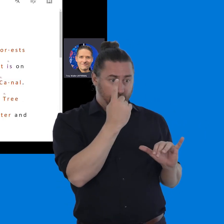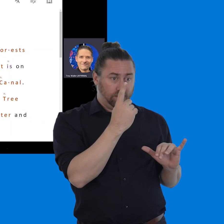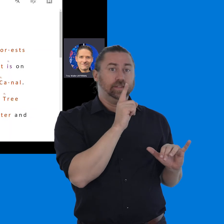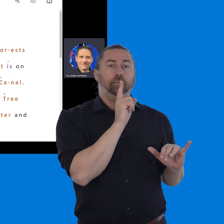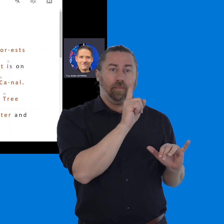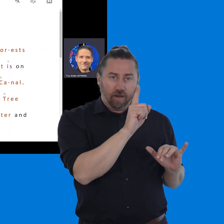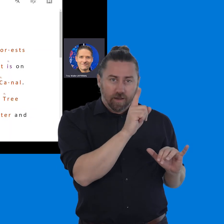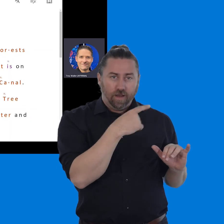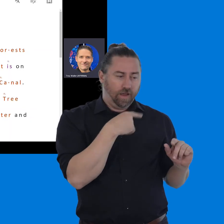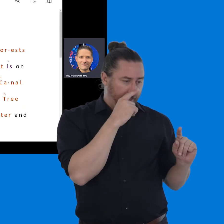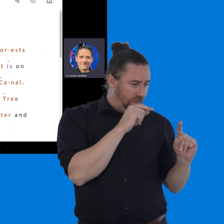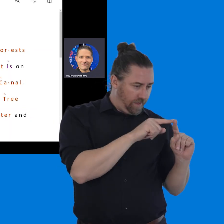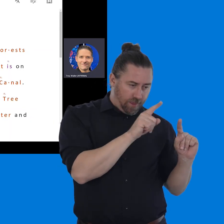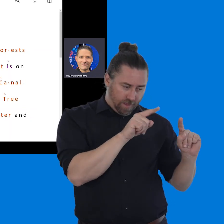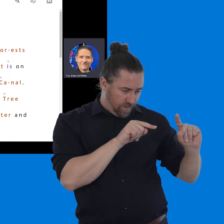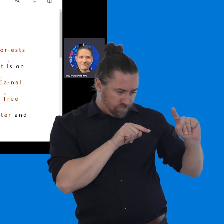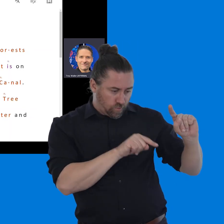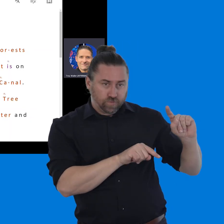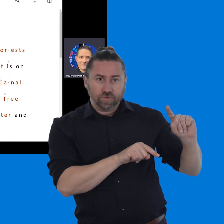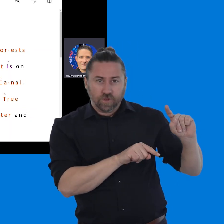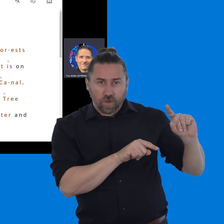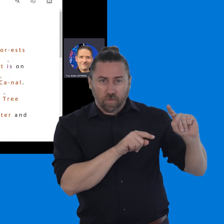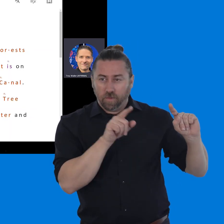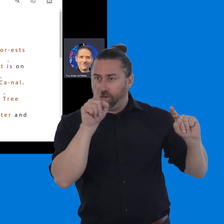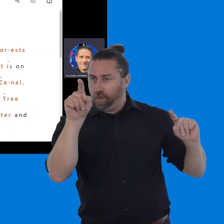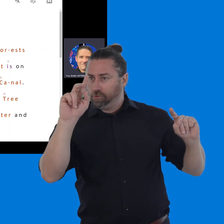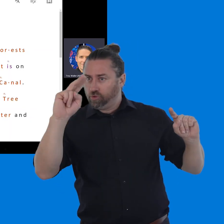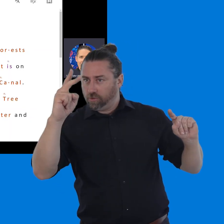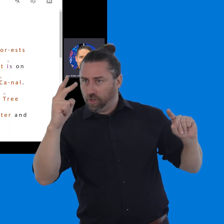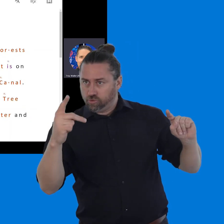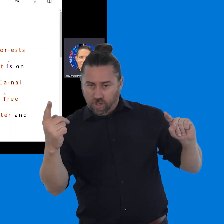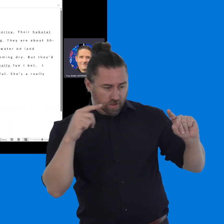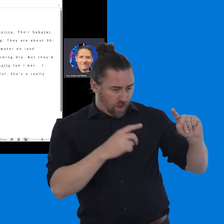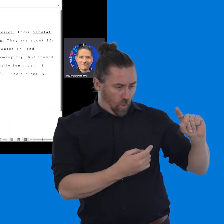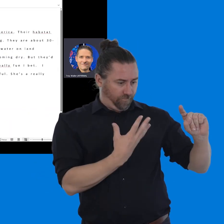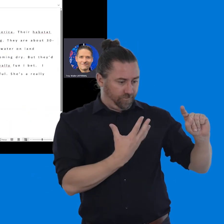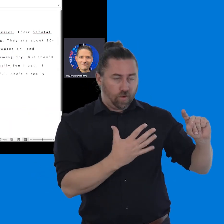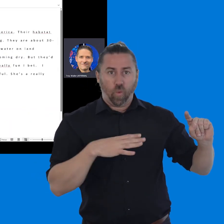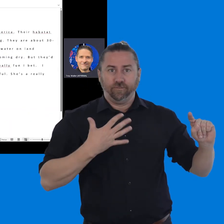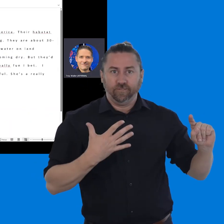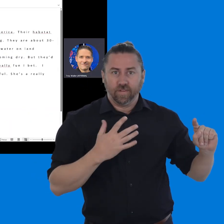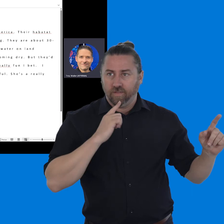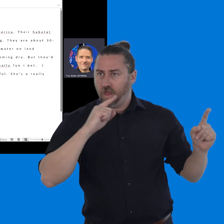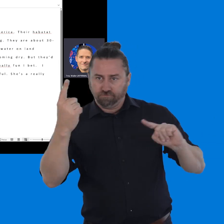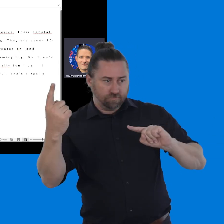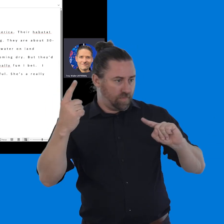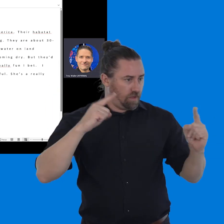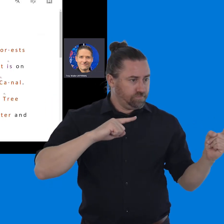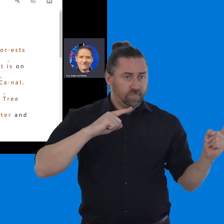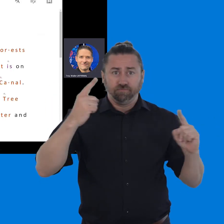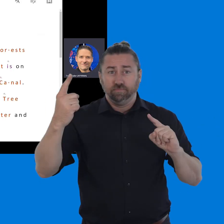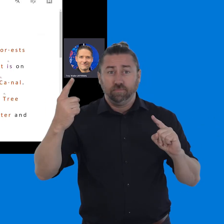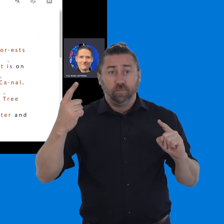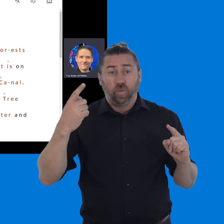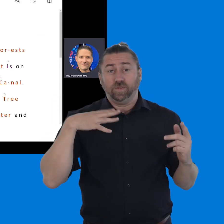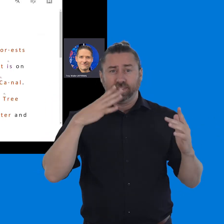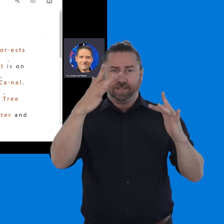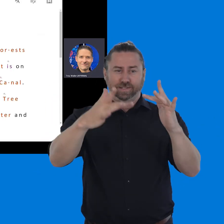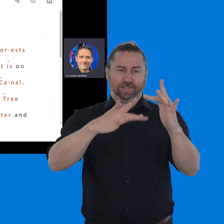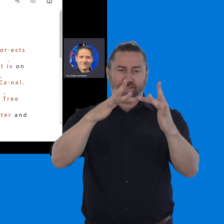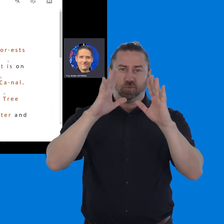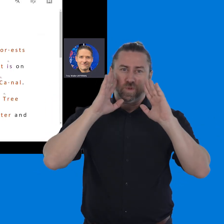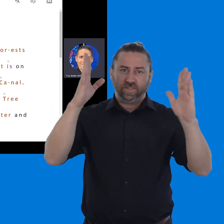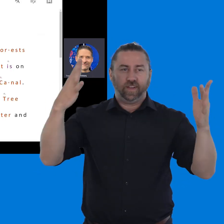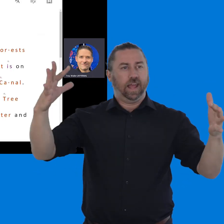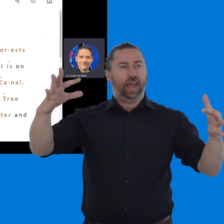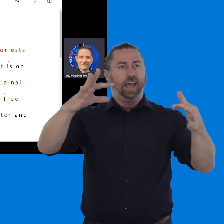this Immersive Reader, but I can still be making changes down here in this version, and then I can be coming back to my web version